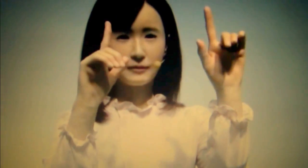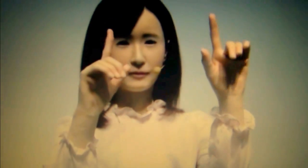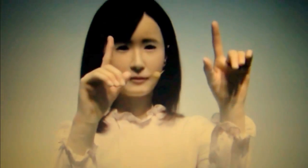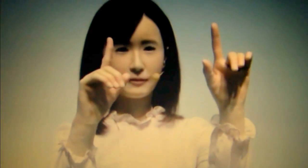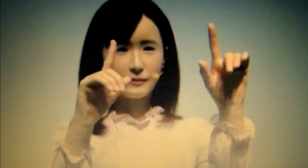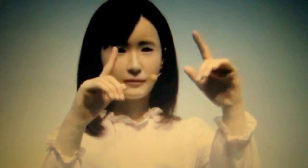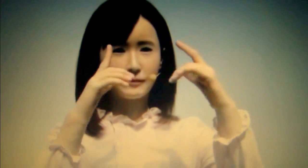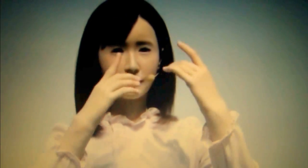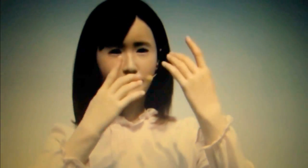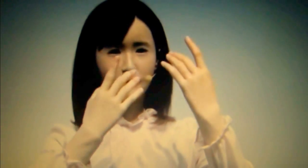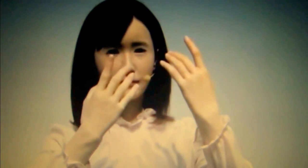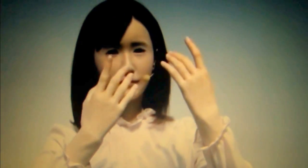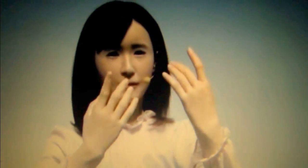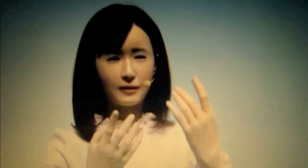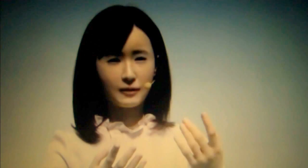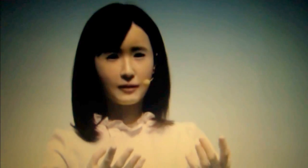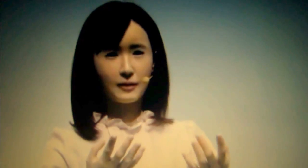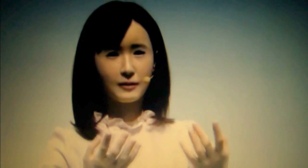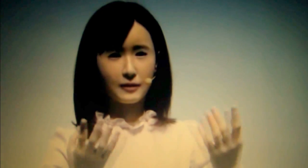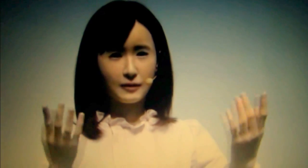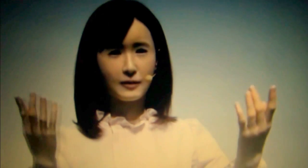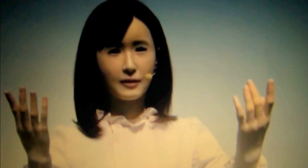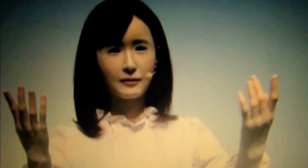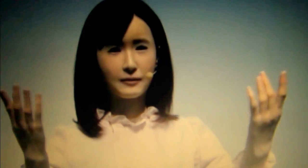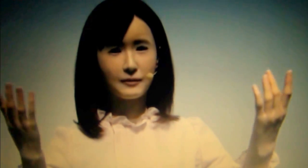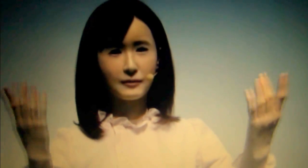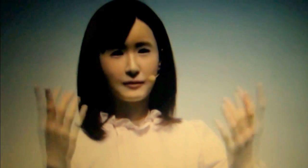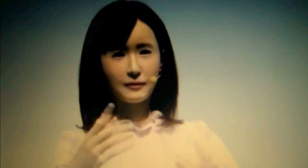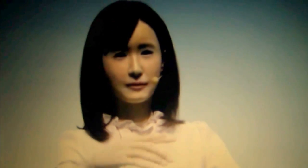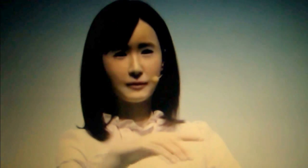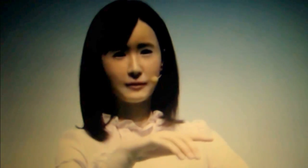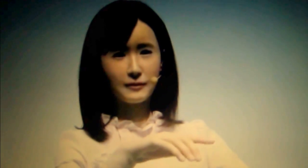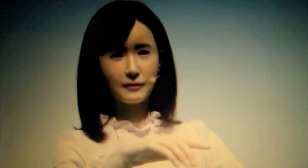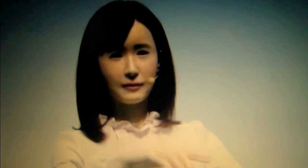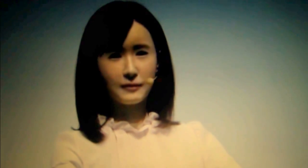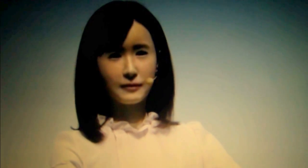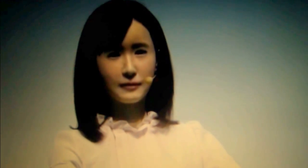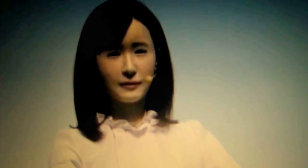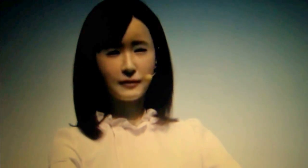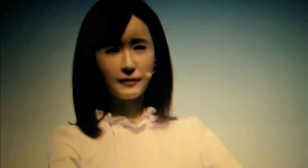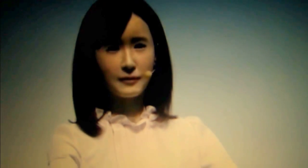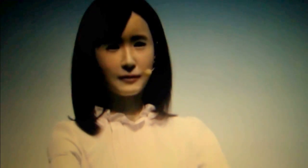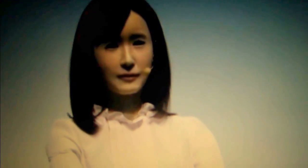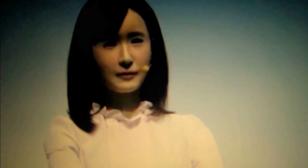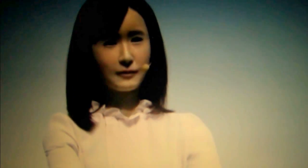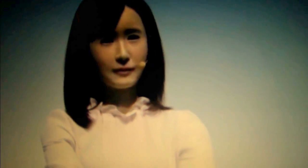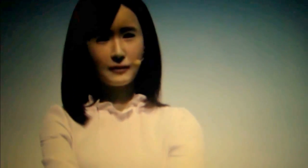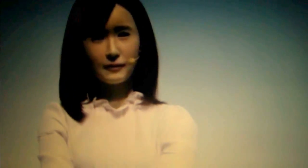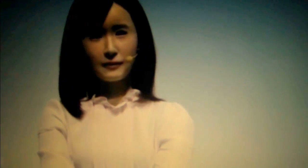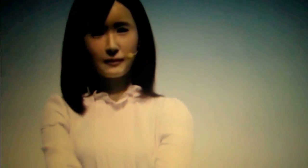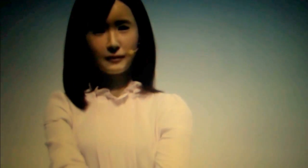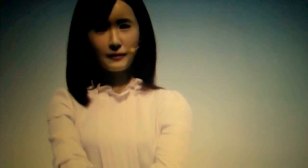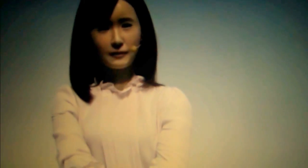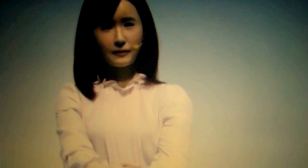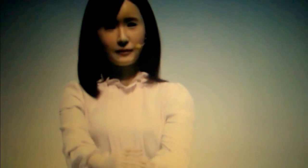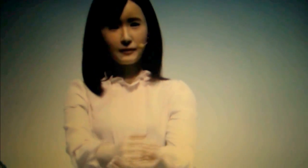skin. Toshiba foresees that this humanoid communication robot will soon be capable of not only handling front